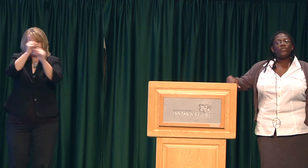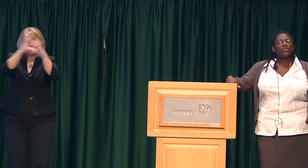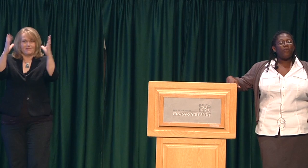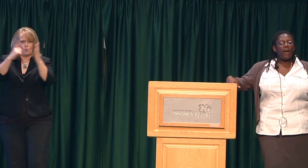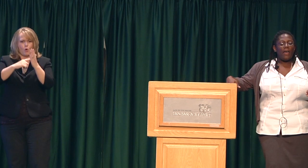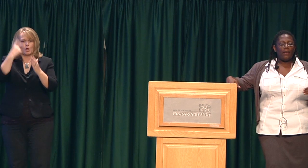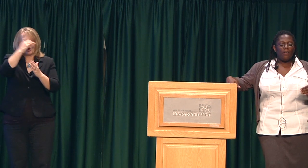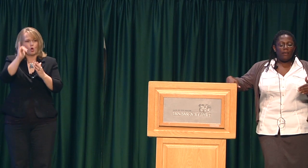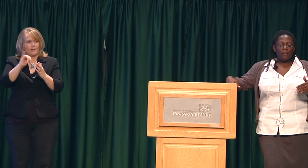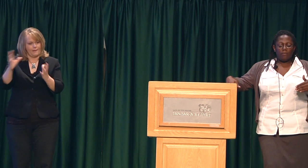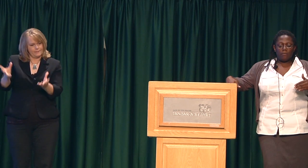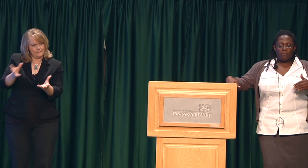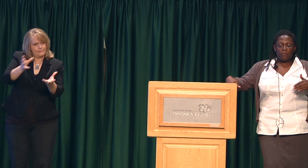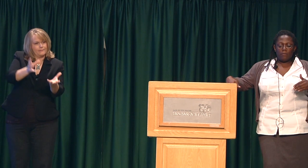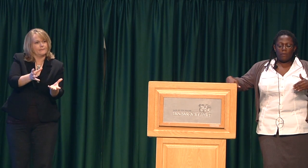And also to provide